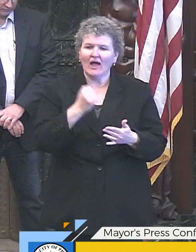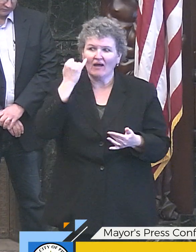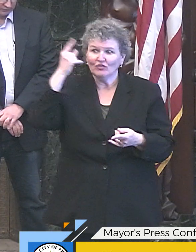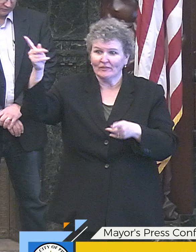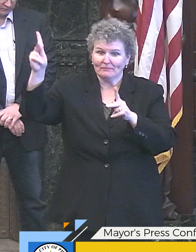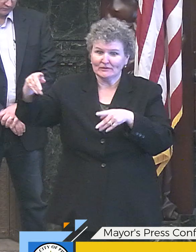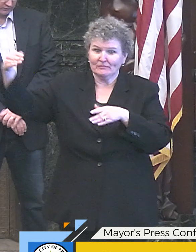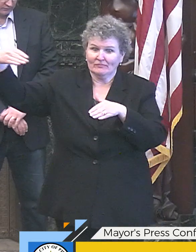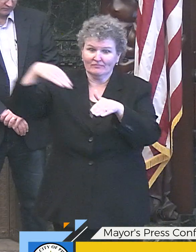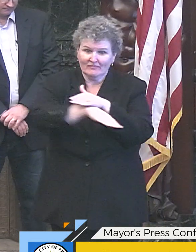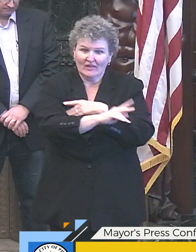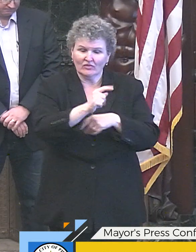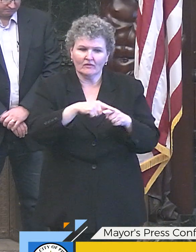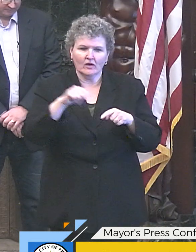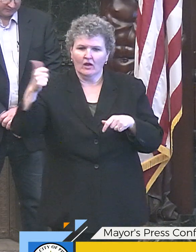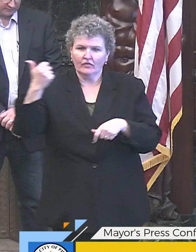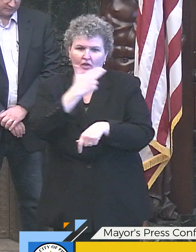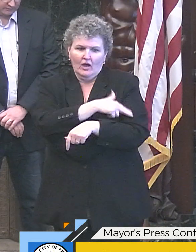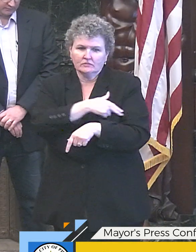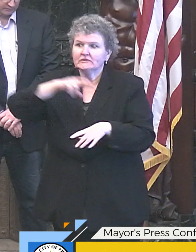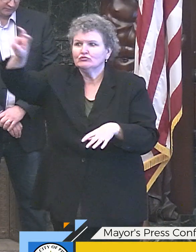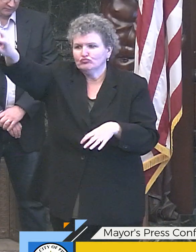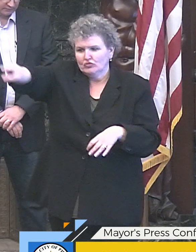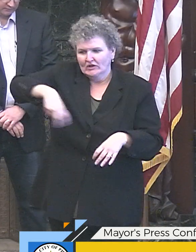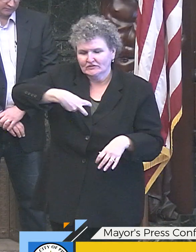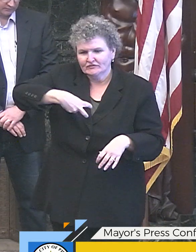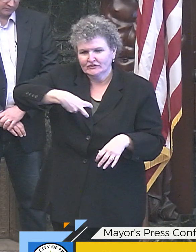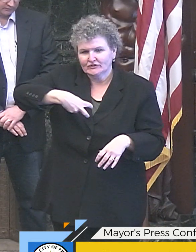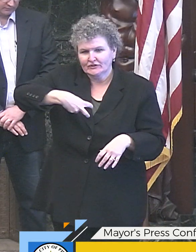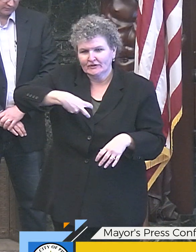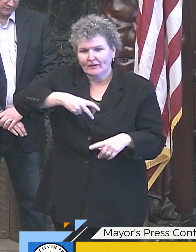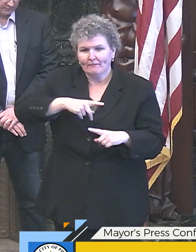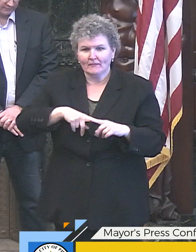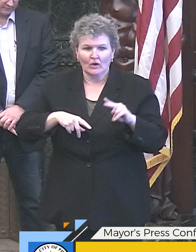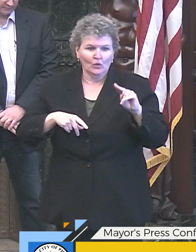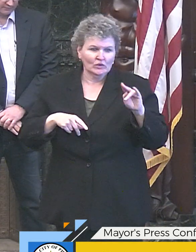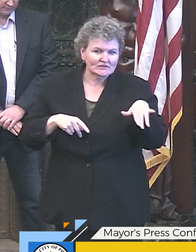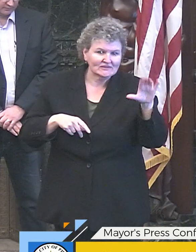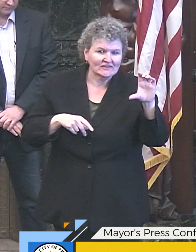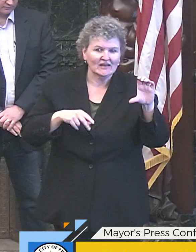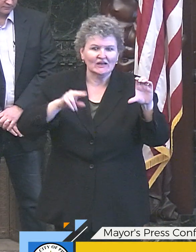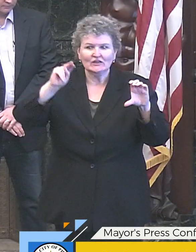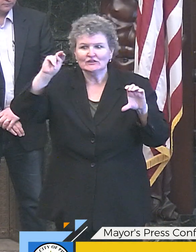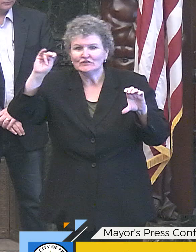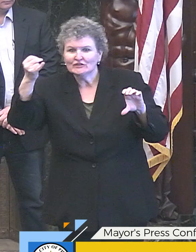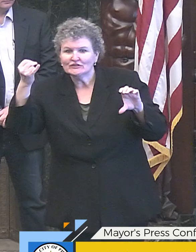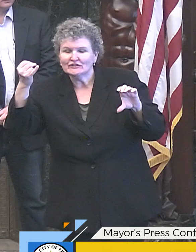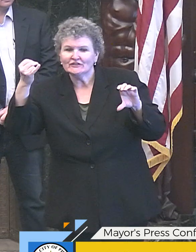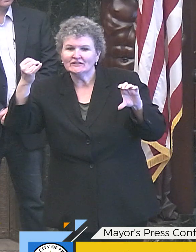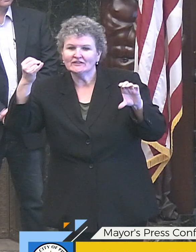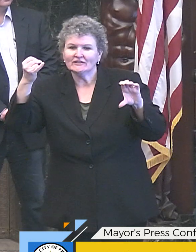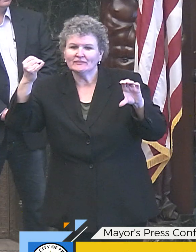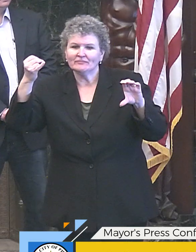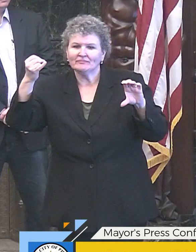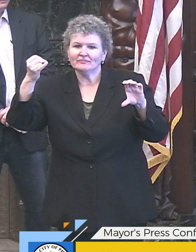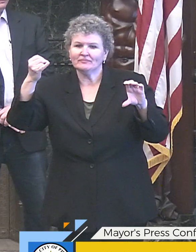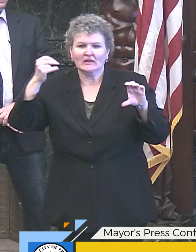the impact of this epidemic on New York City and northern New Jersey, I would not be surprised to see more of those patients in the